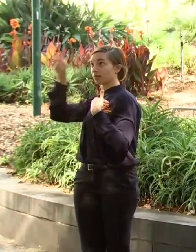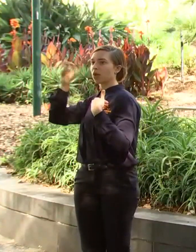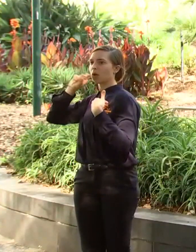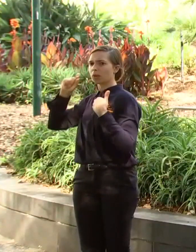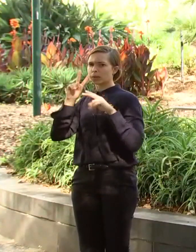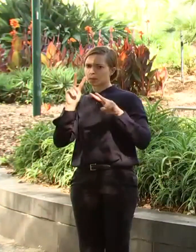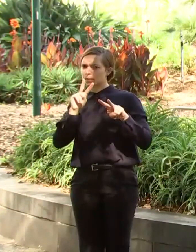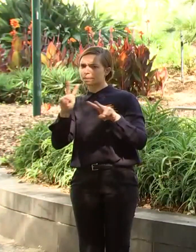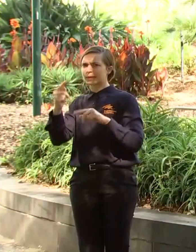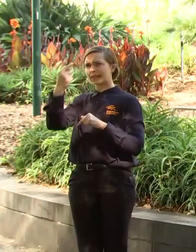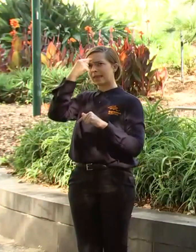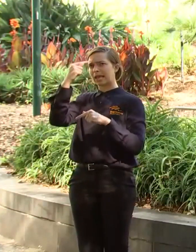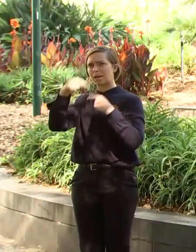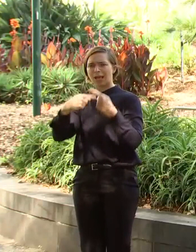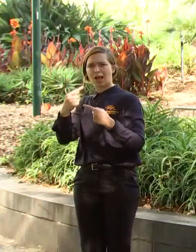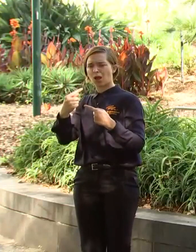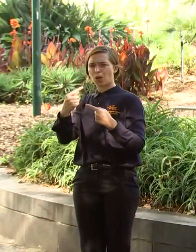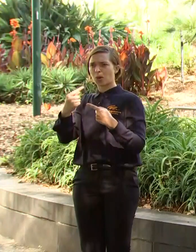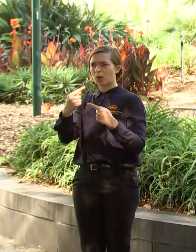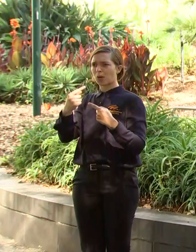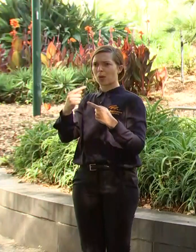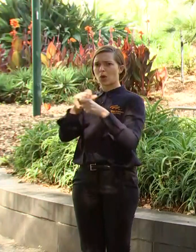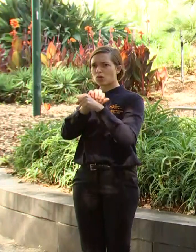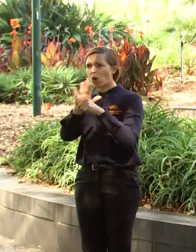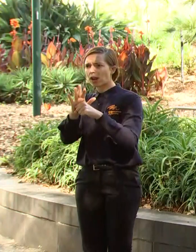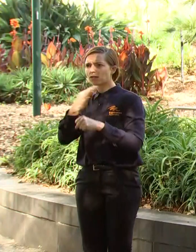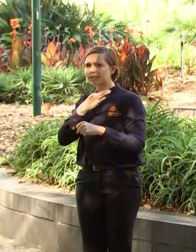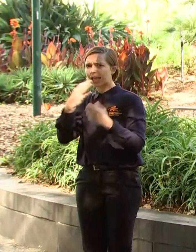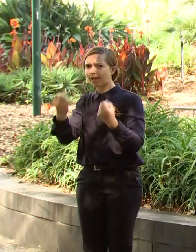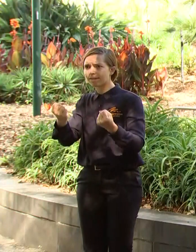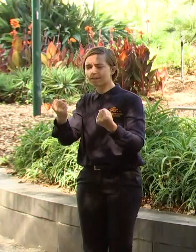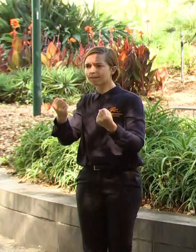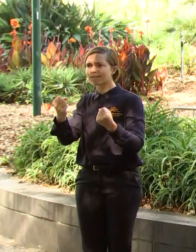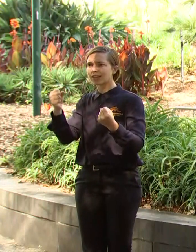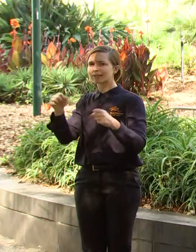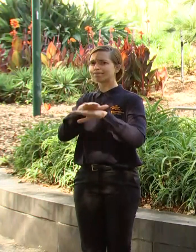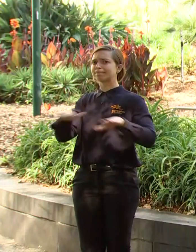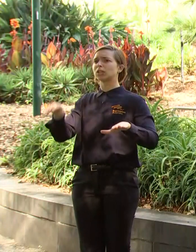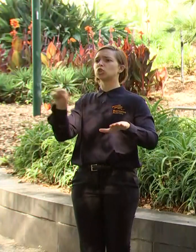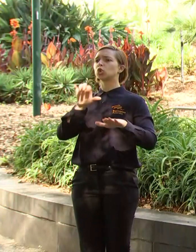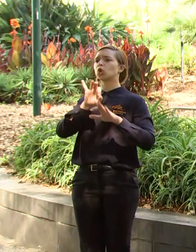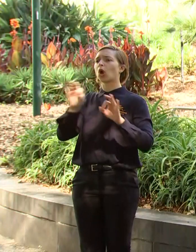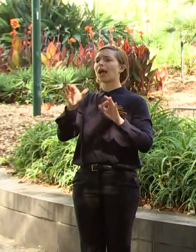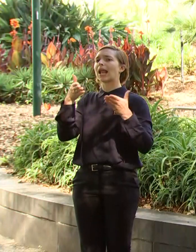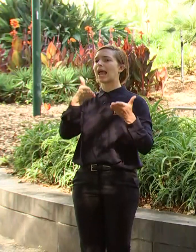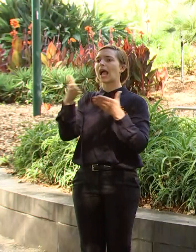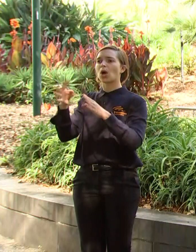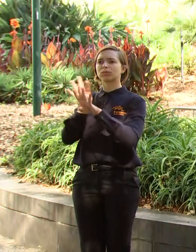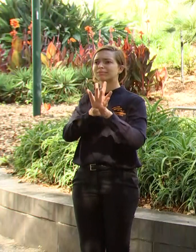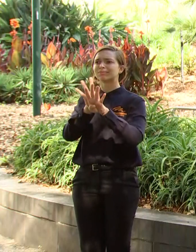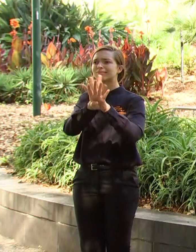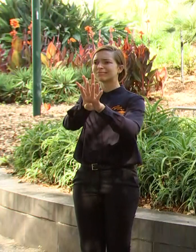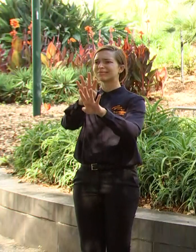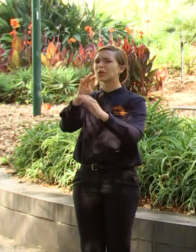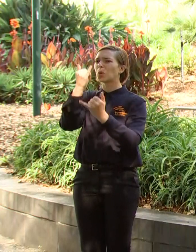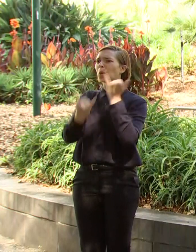gathering, should be doing anything to put what all of us have built together, this precious thing, in any risk, in any jeopardy. What can